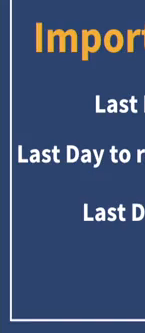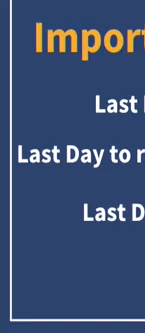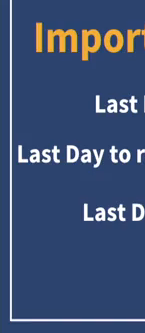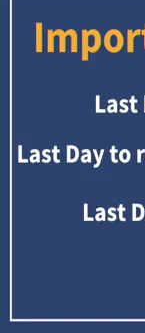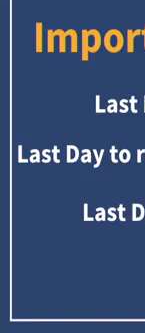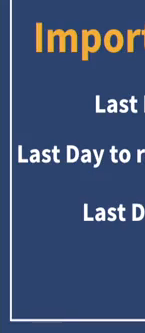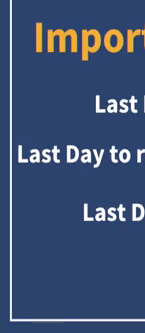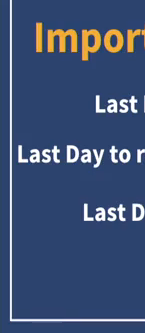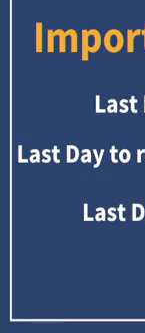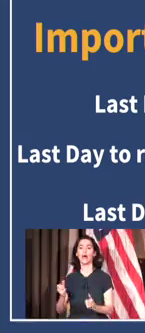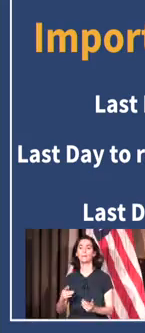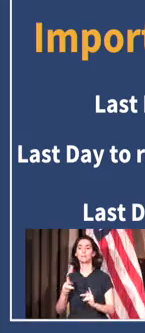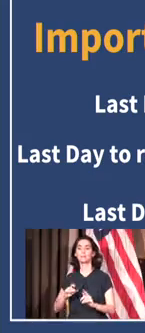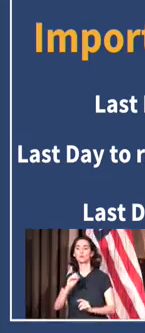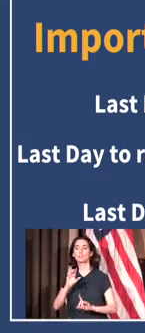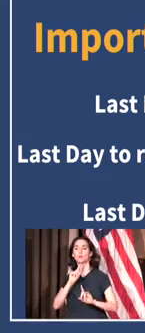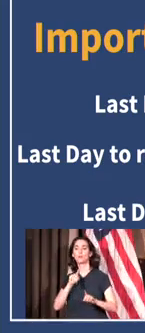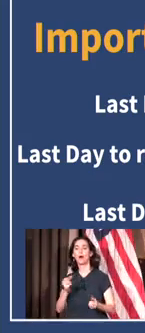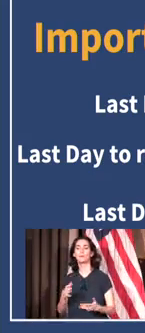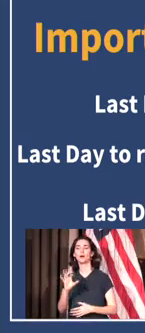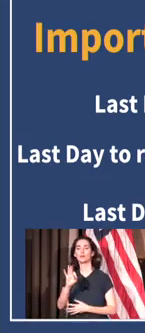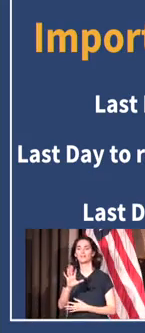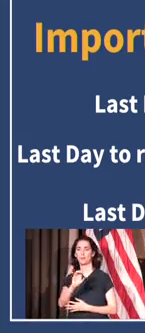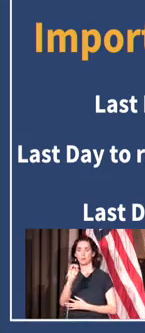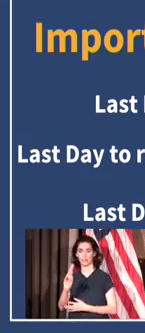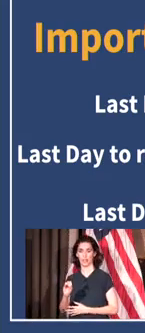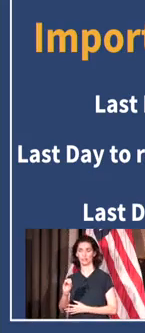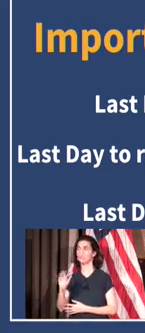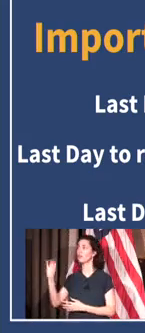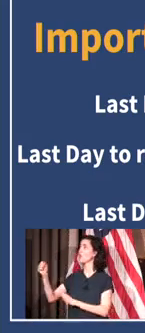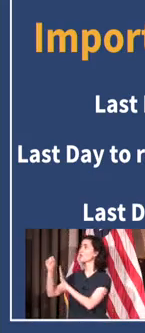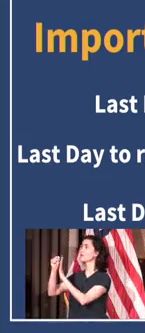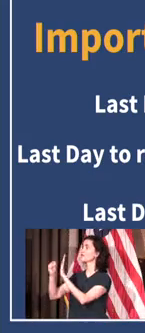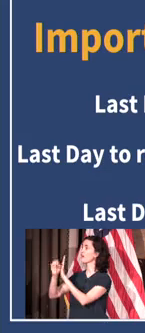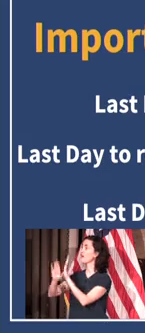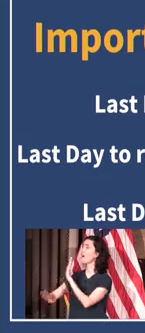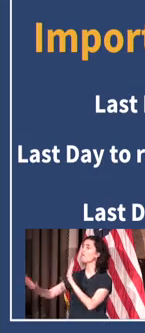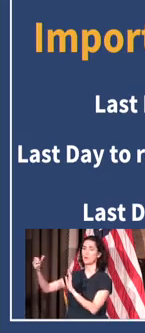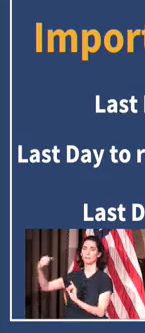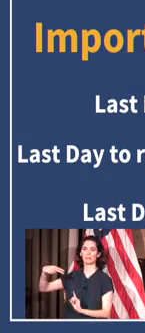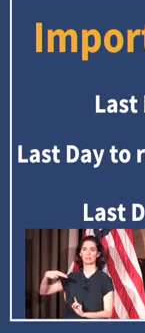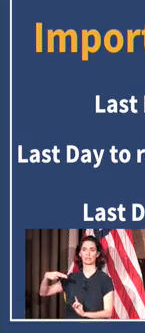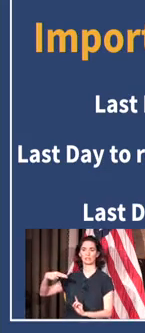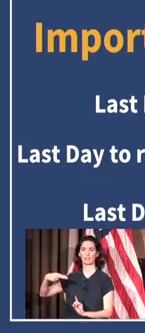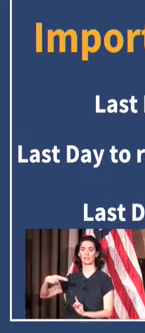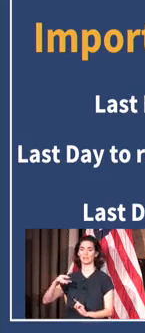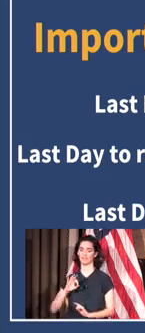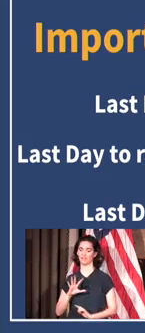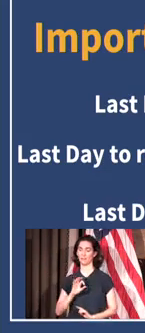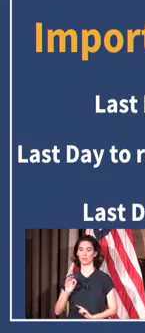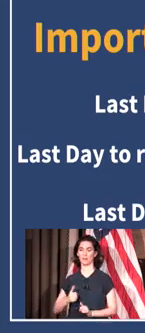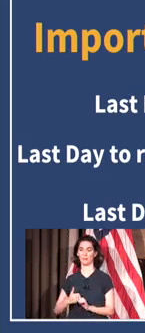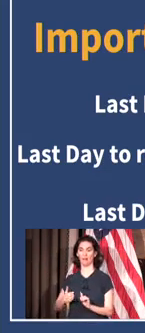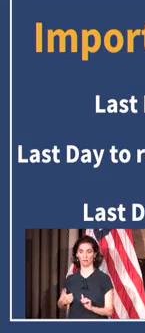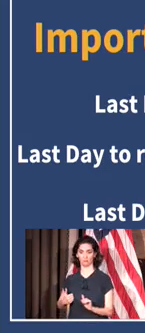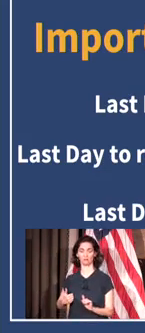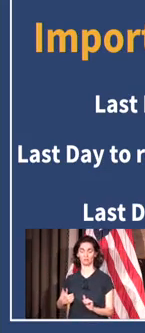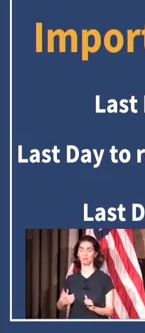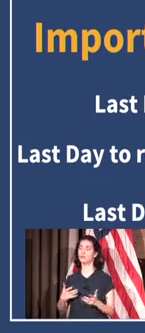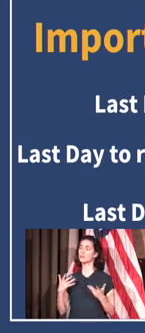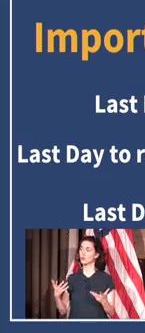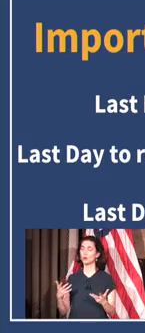is 95%. That lags behind most of the rest of the country. So we still have some work to do, and we have until